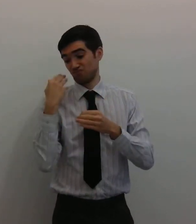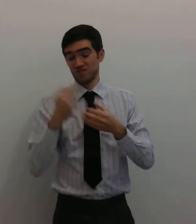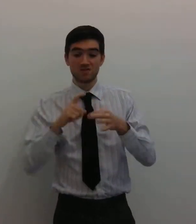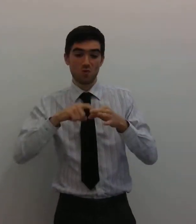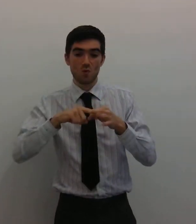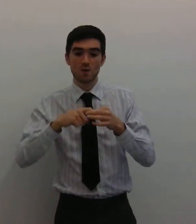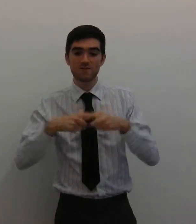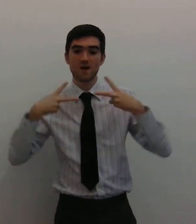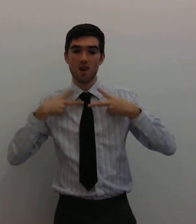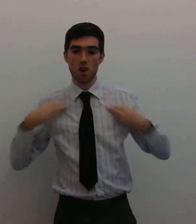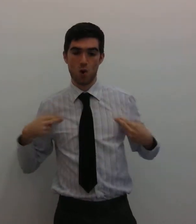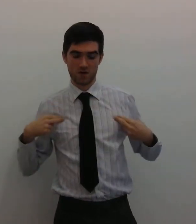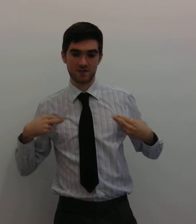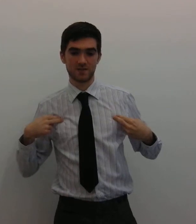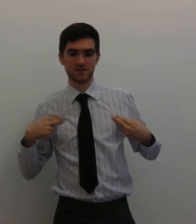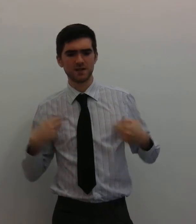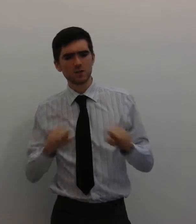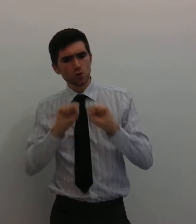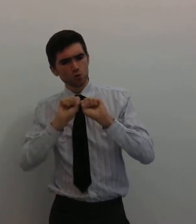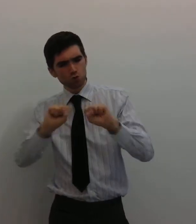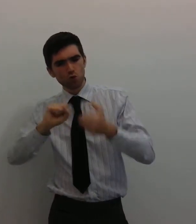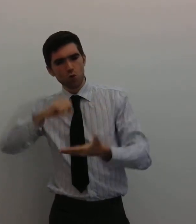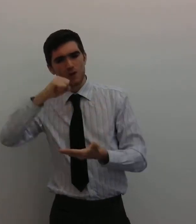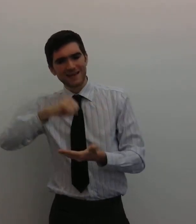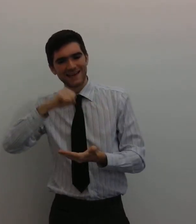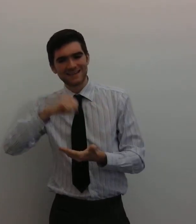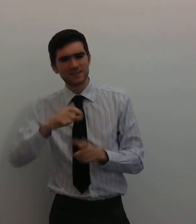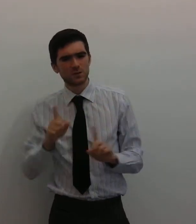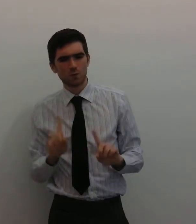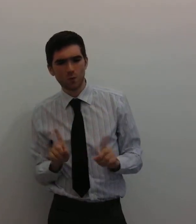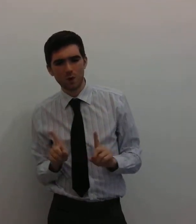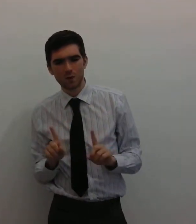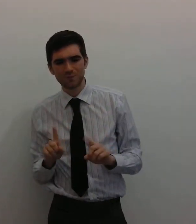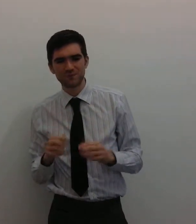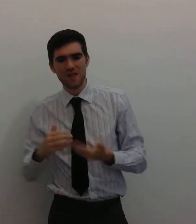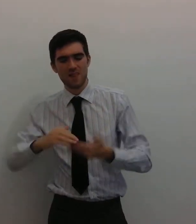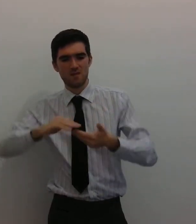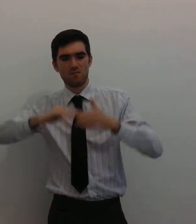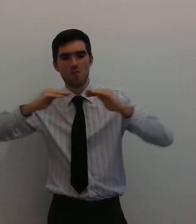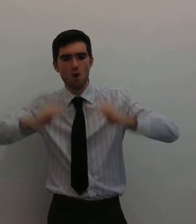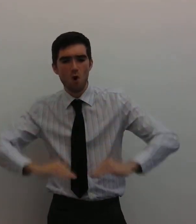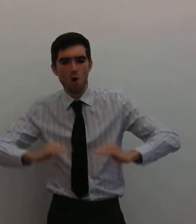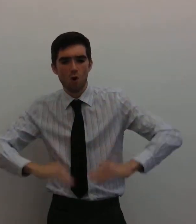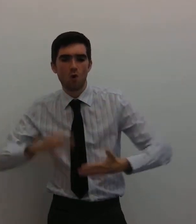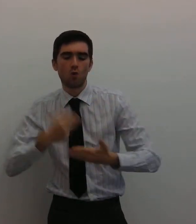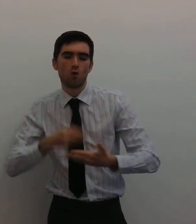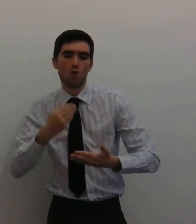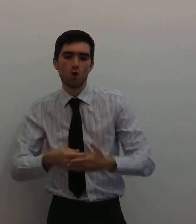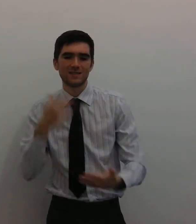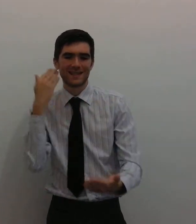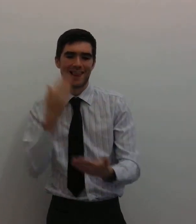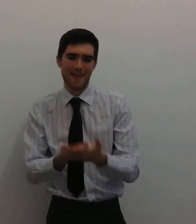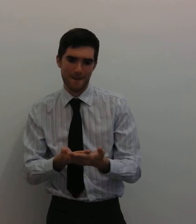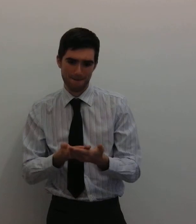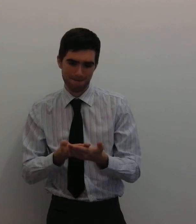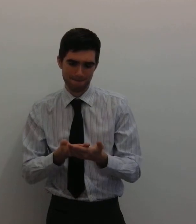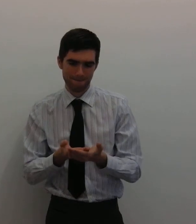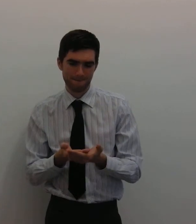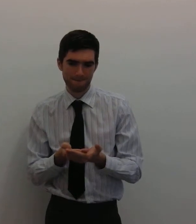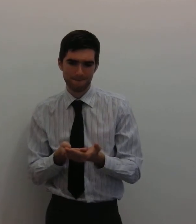type of cases that you're working on, they're very low cost claims, so there are only 2